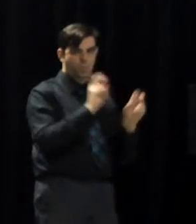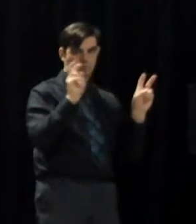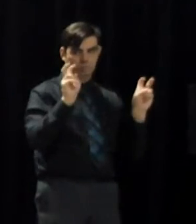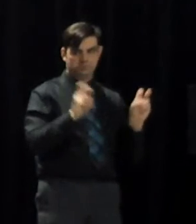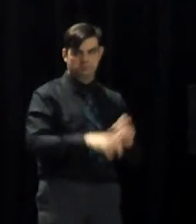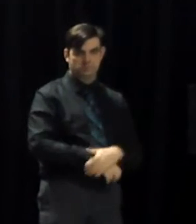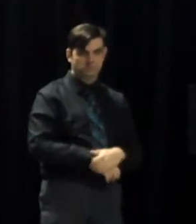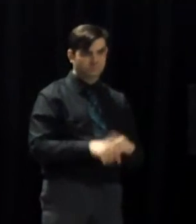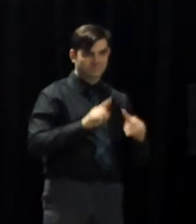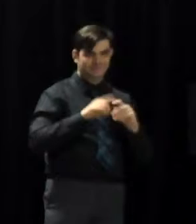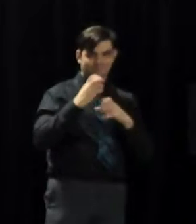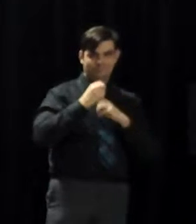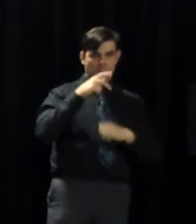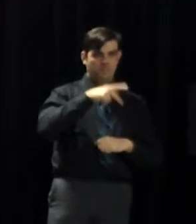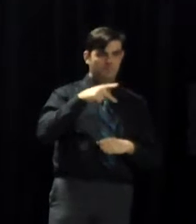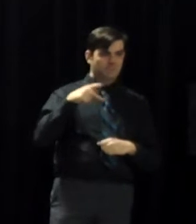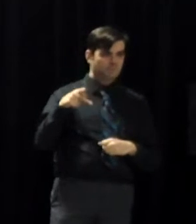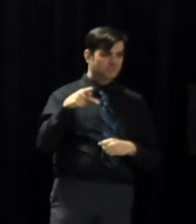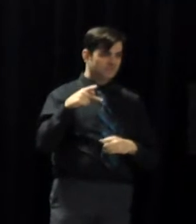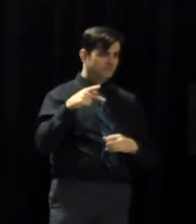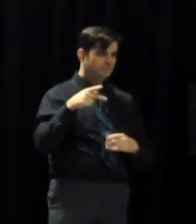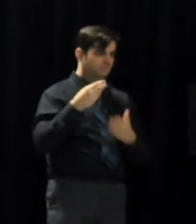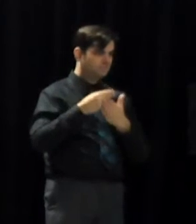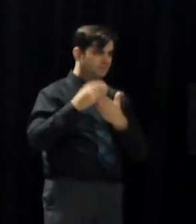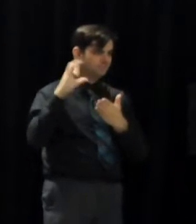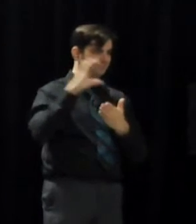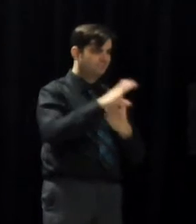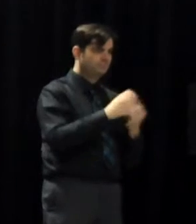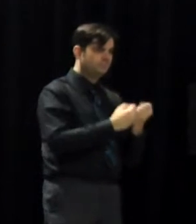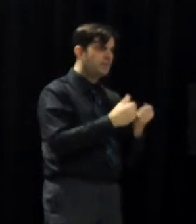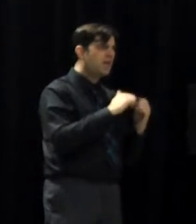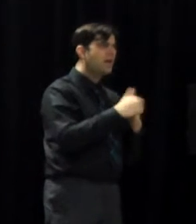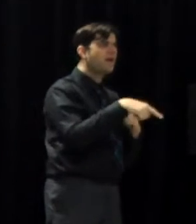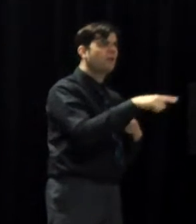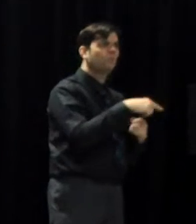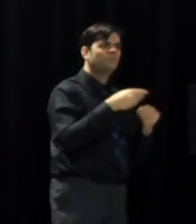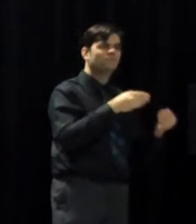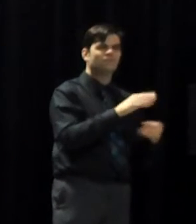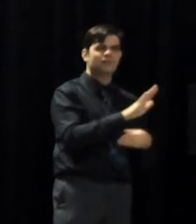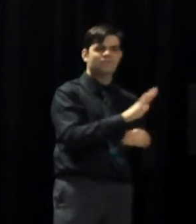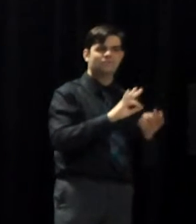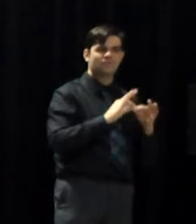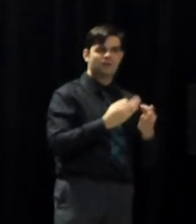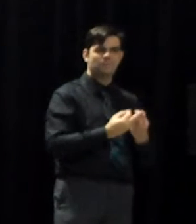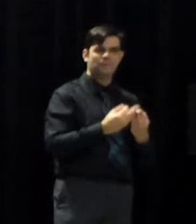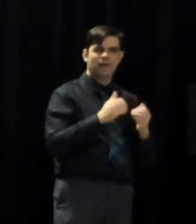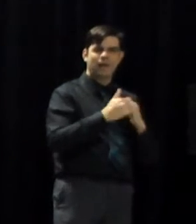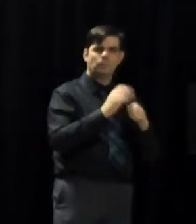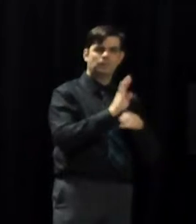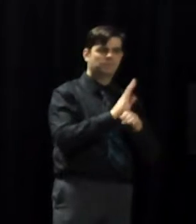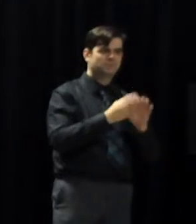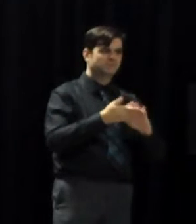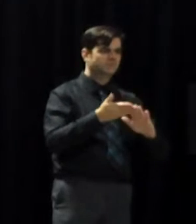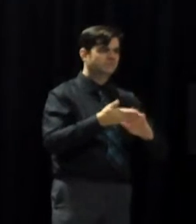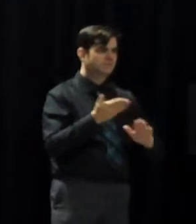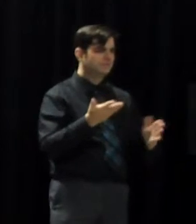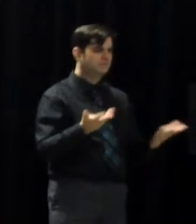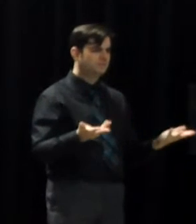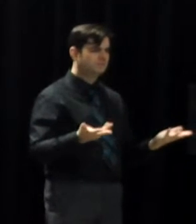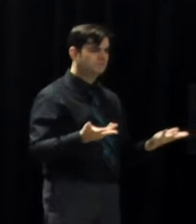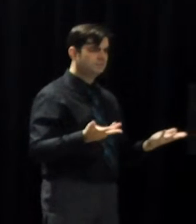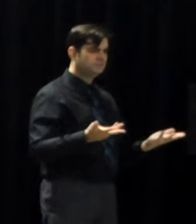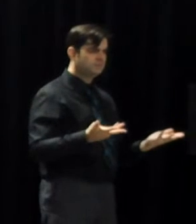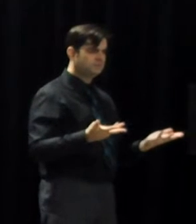do they take care of their family? That's another set of public health issues. So I think that's